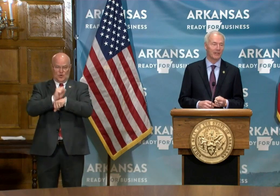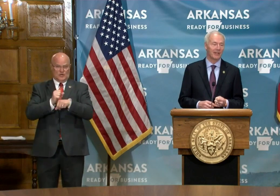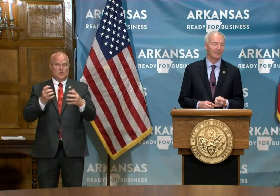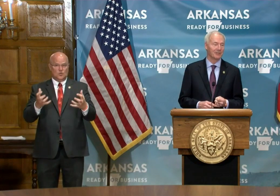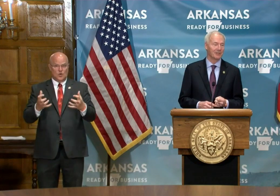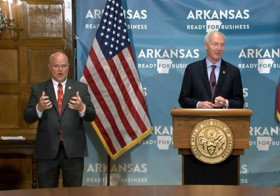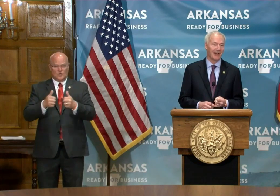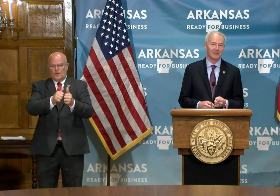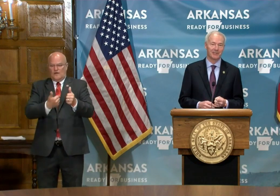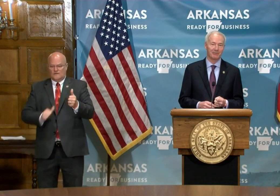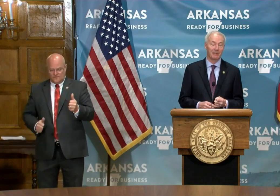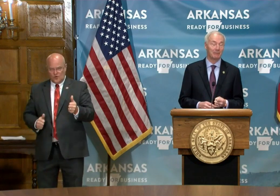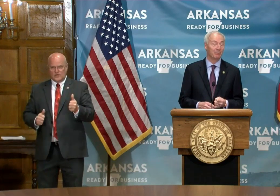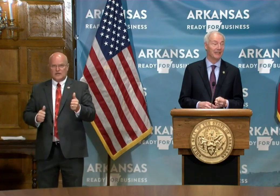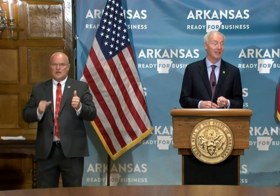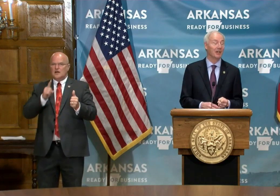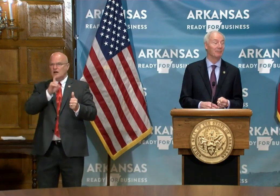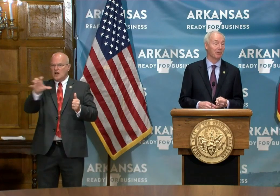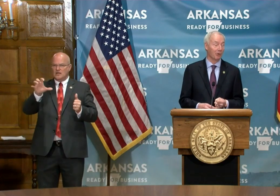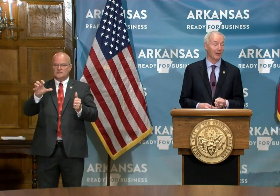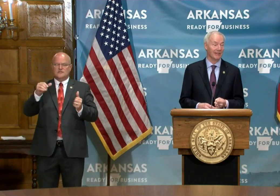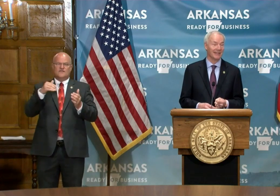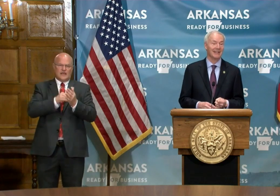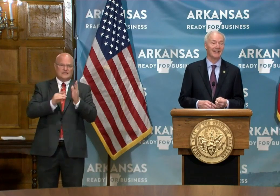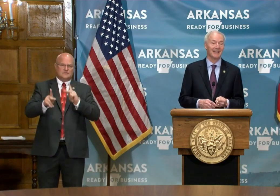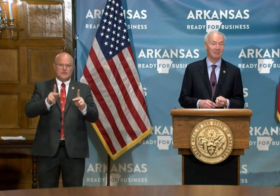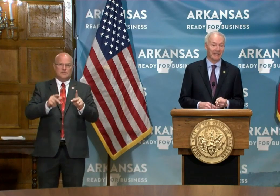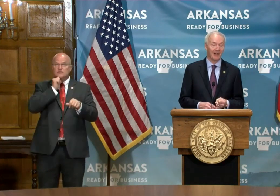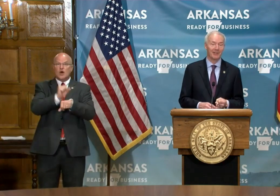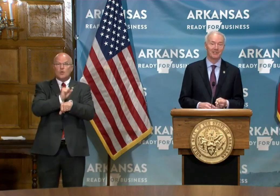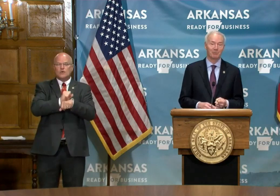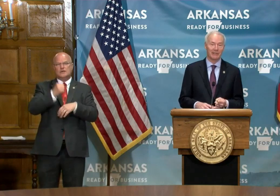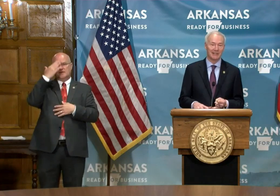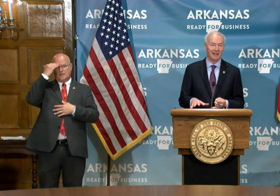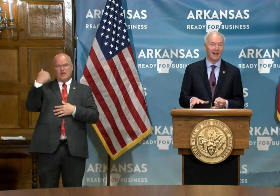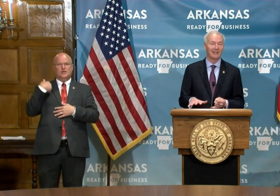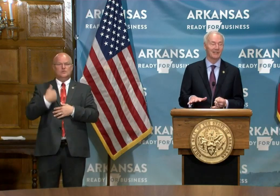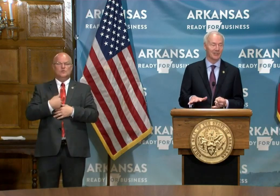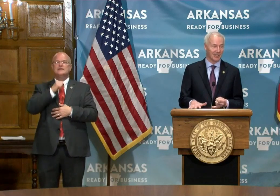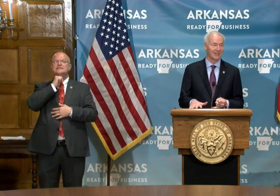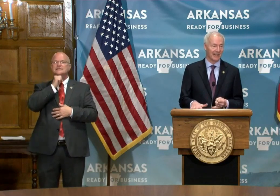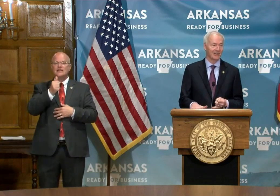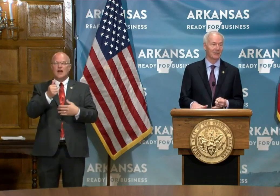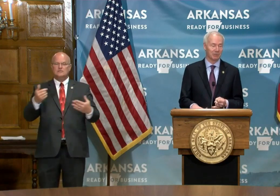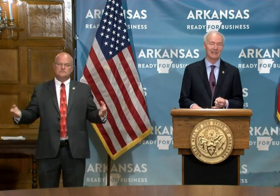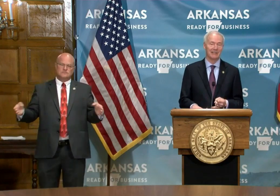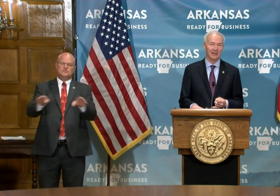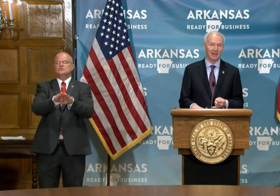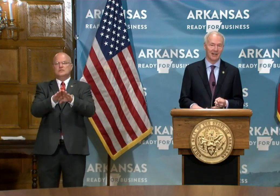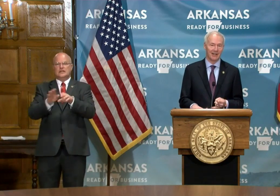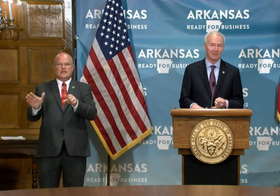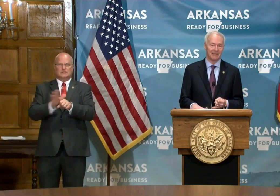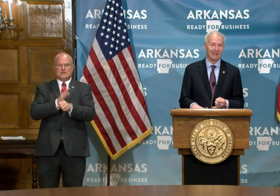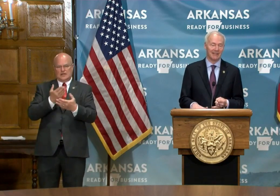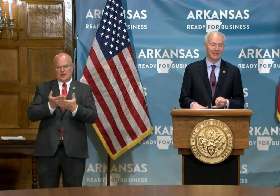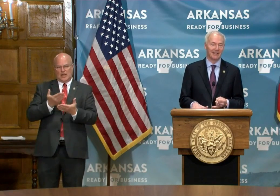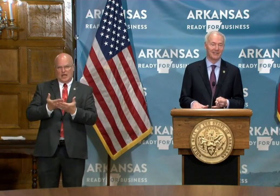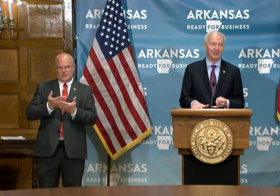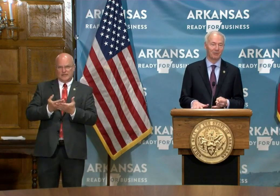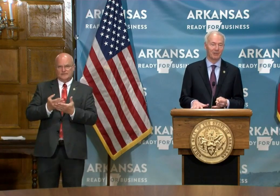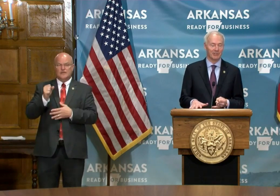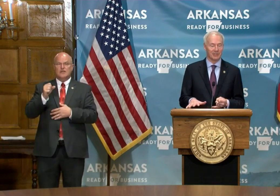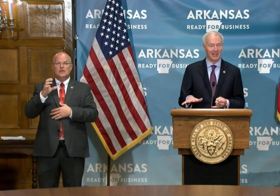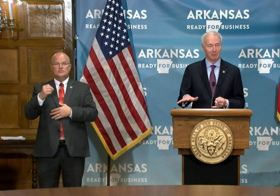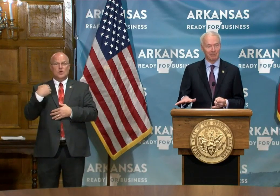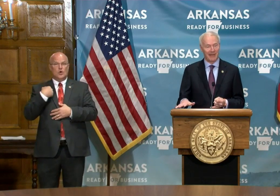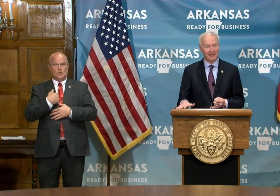we've avoided hundreds of thousands of people being unemployed because we did not shut down completely our economy.